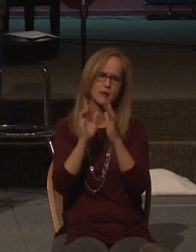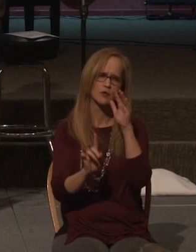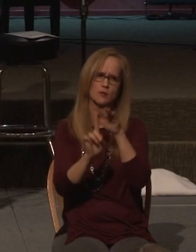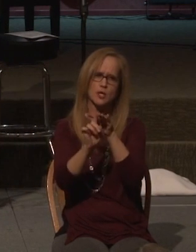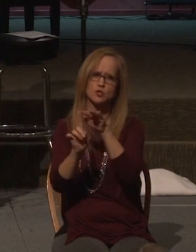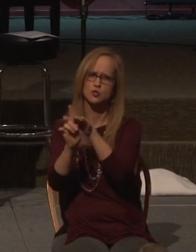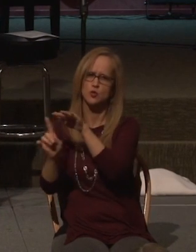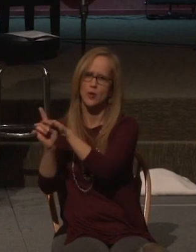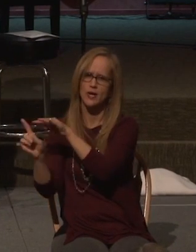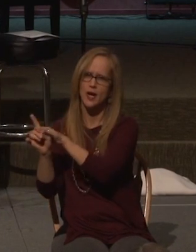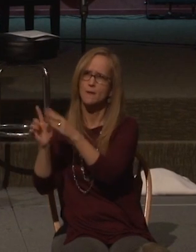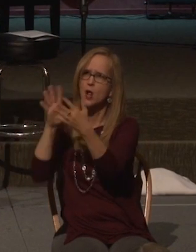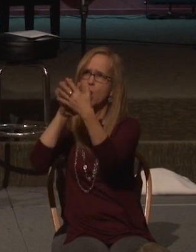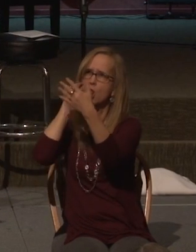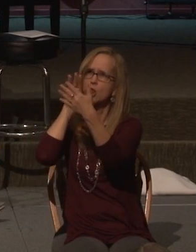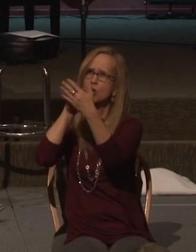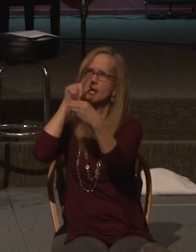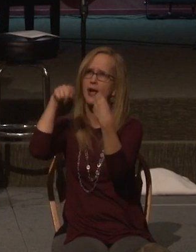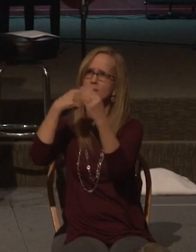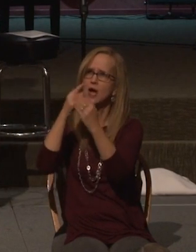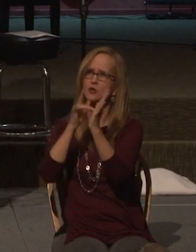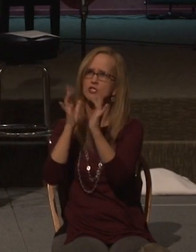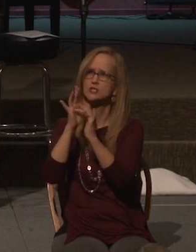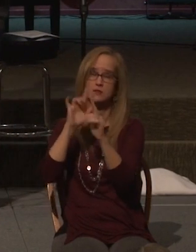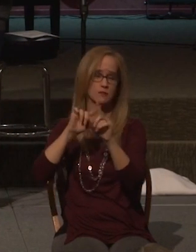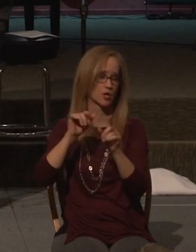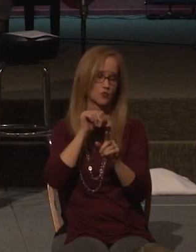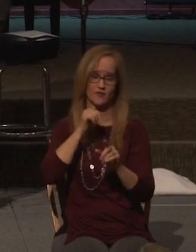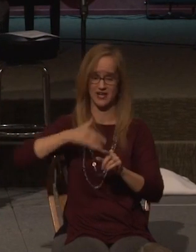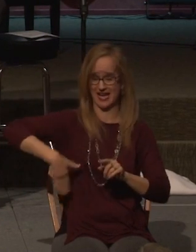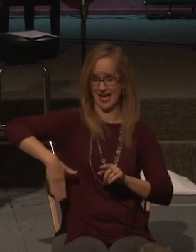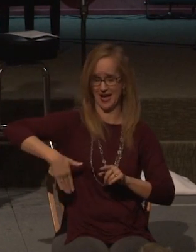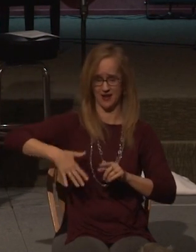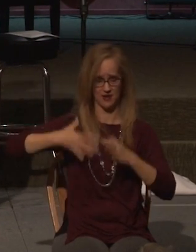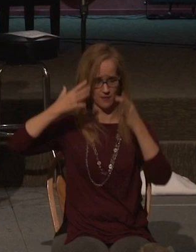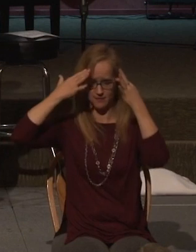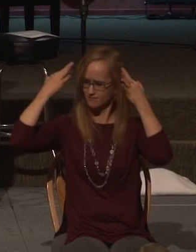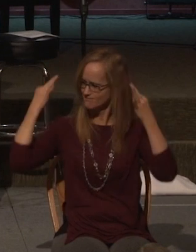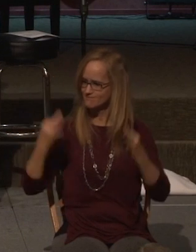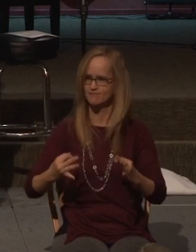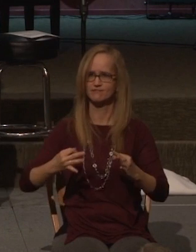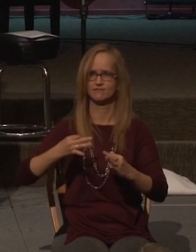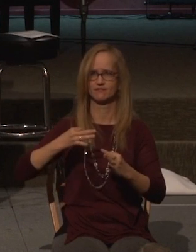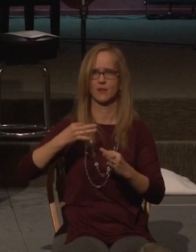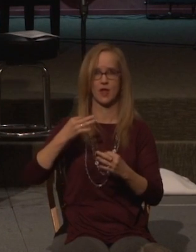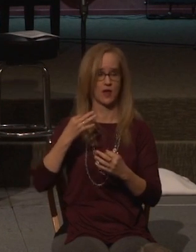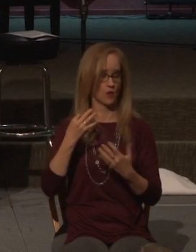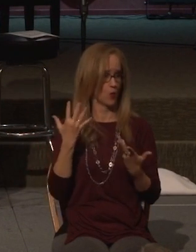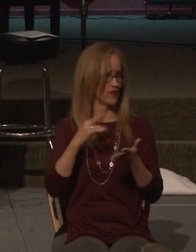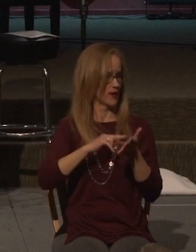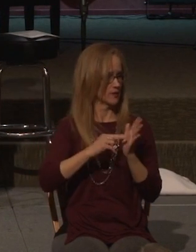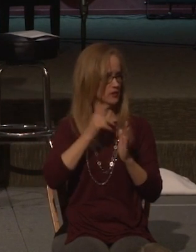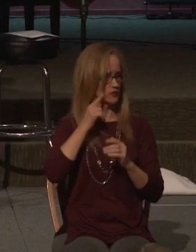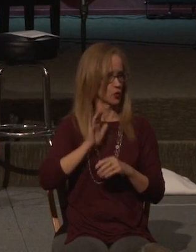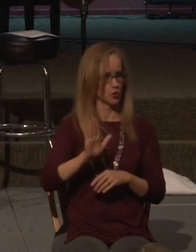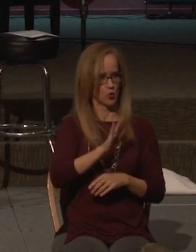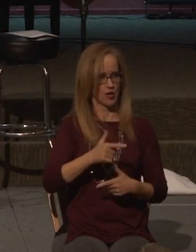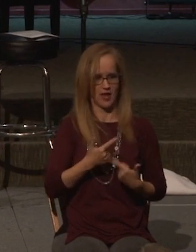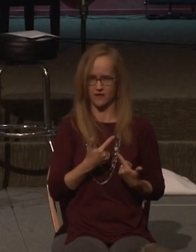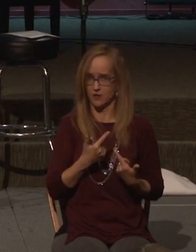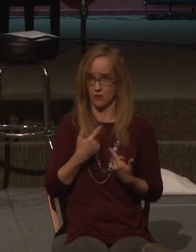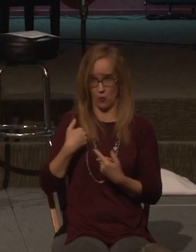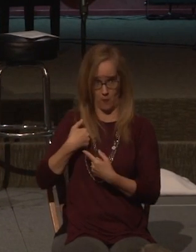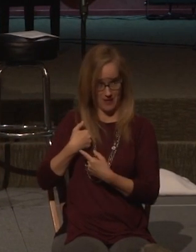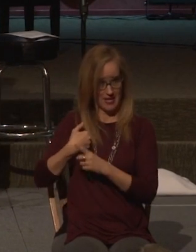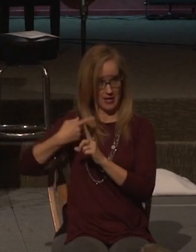here learning about Jesus, but you've never made a decision of what that means for your life. For me, that lasted months. Maybe for